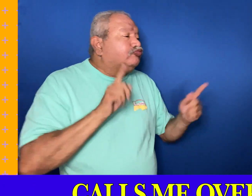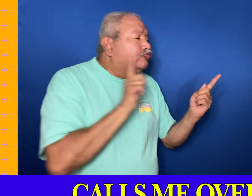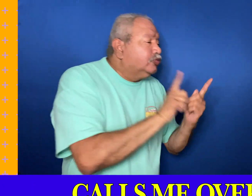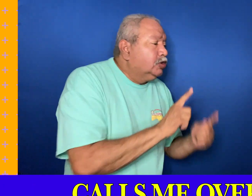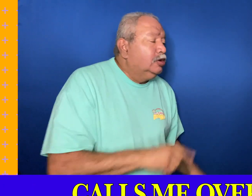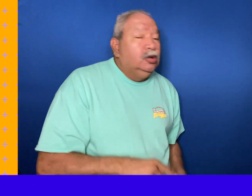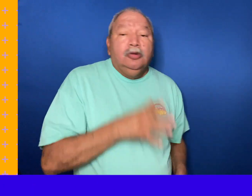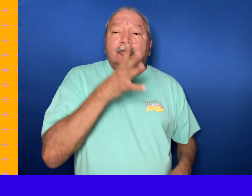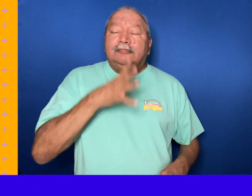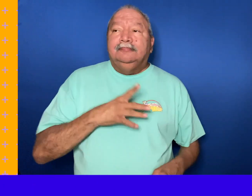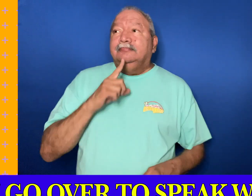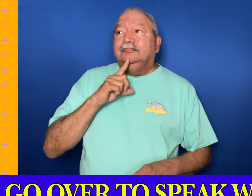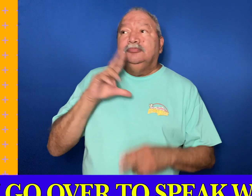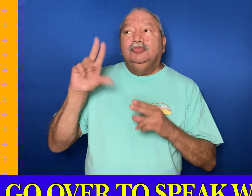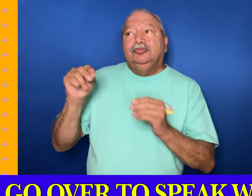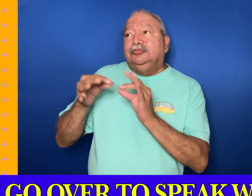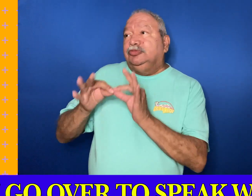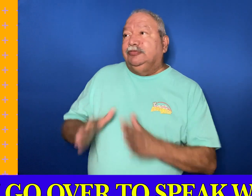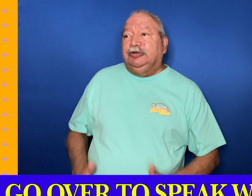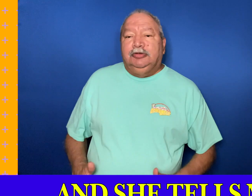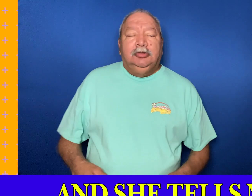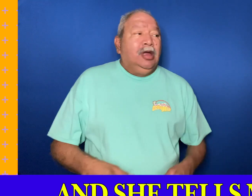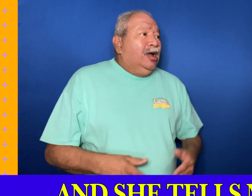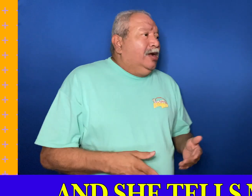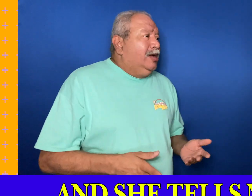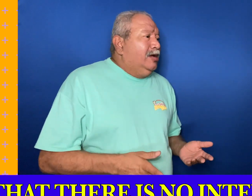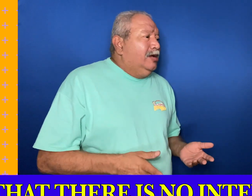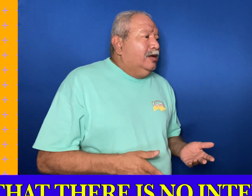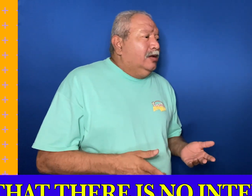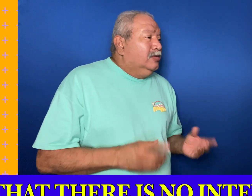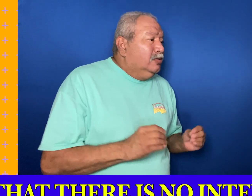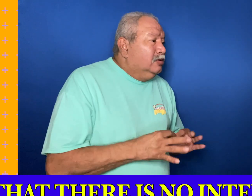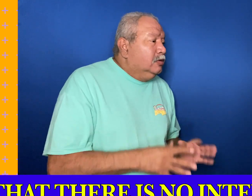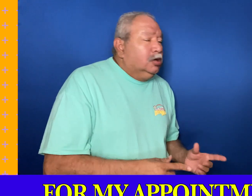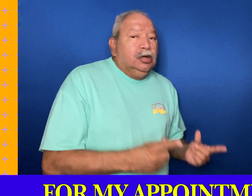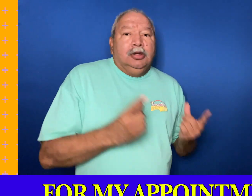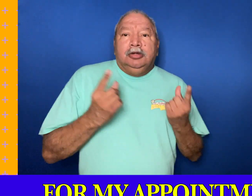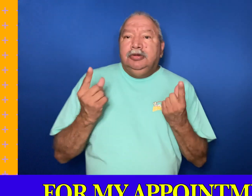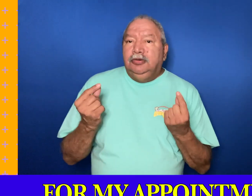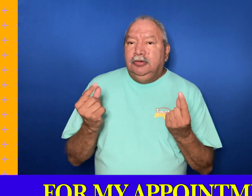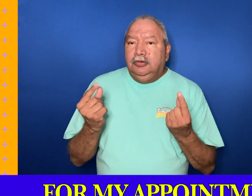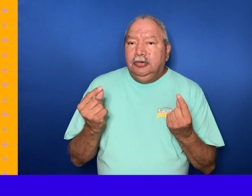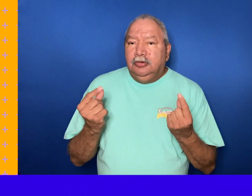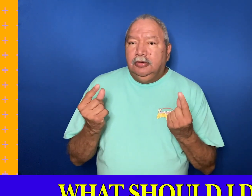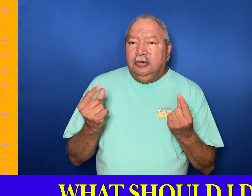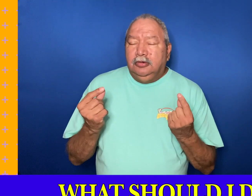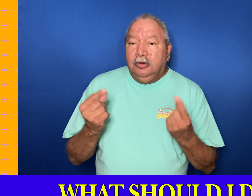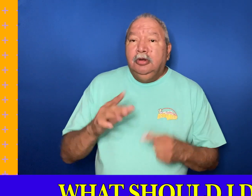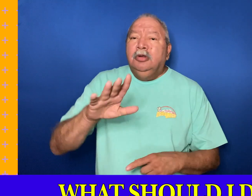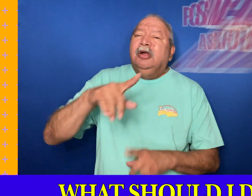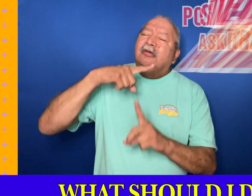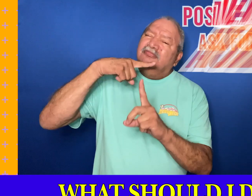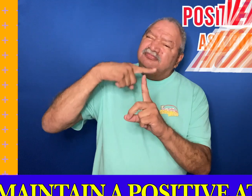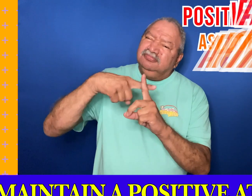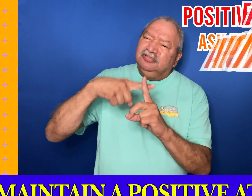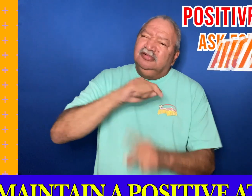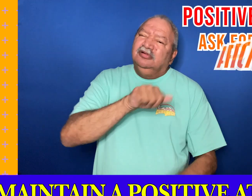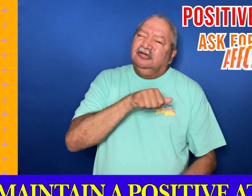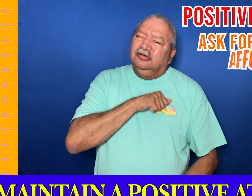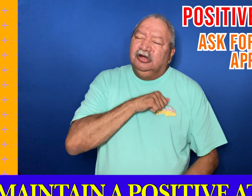over. I go over to speak with her, and she tells me that there's no interpreter for my appointment. What should I do? Maintain a